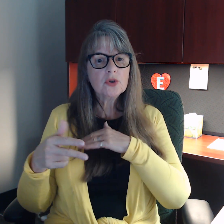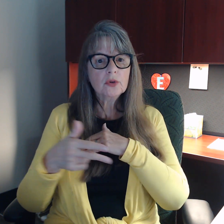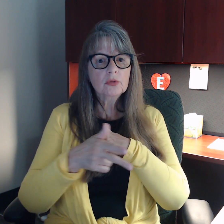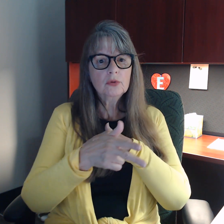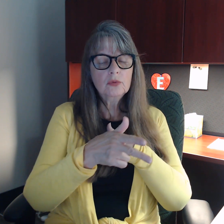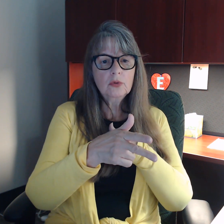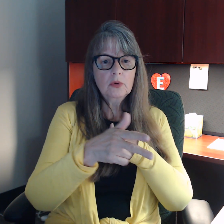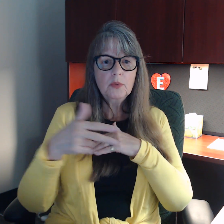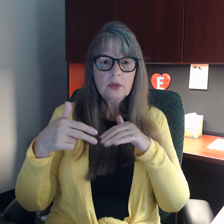enter